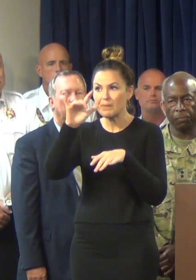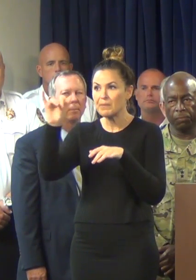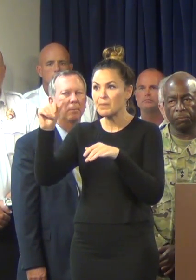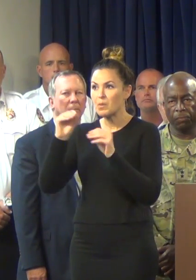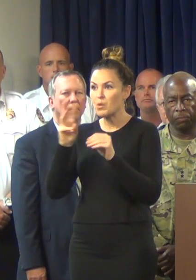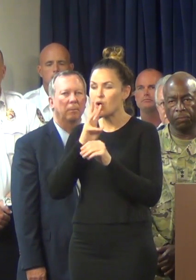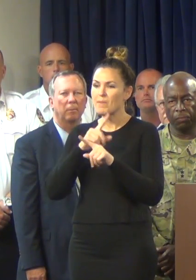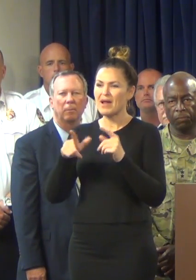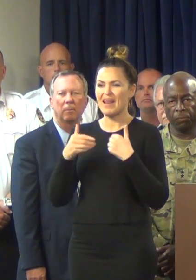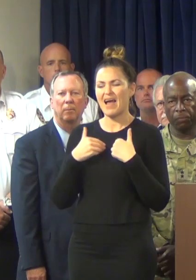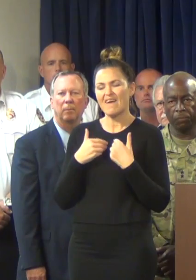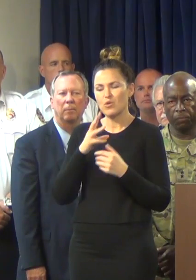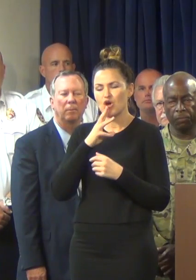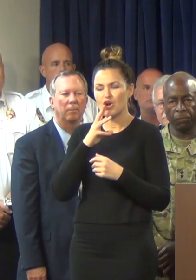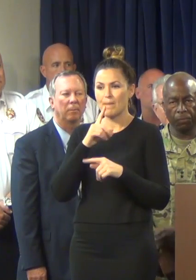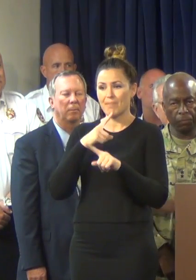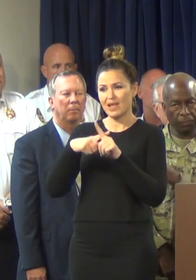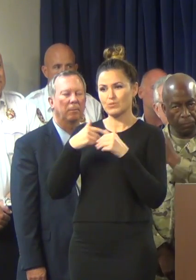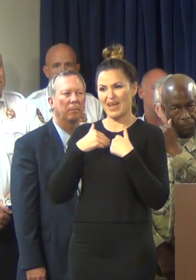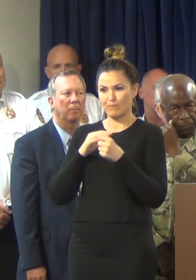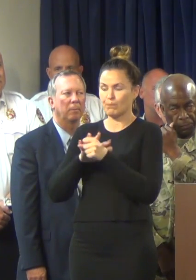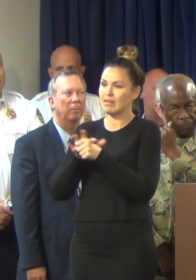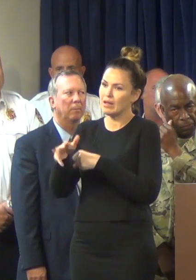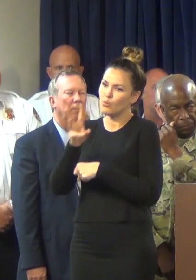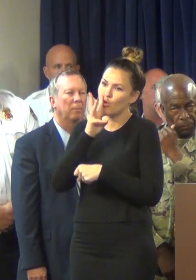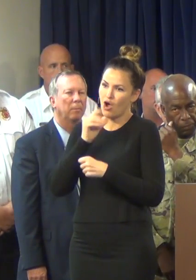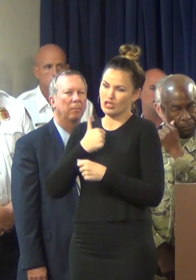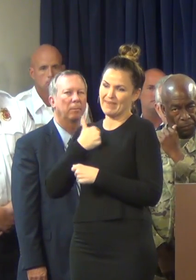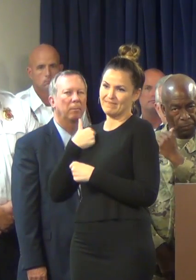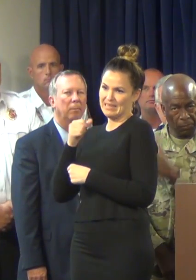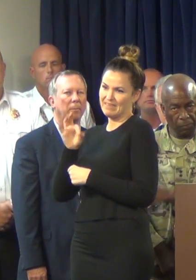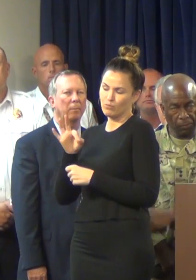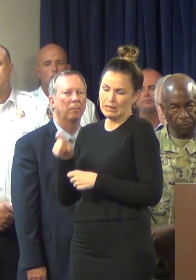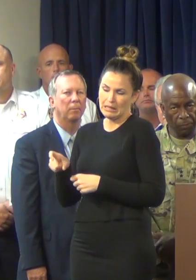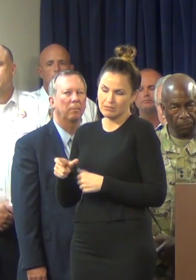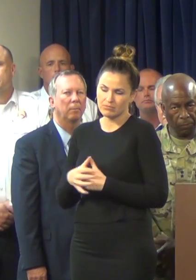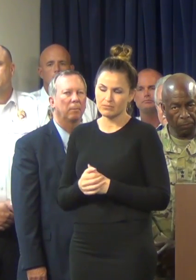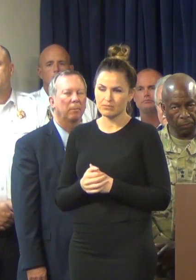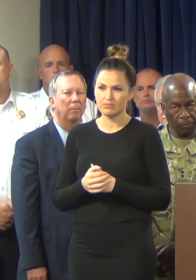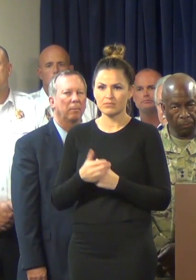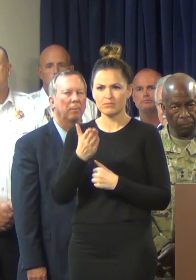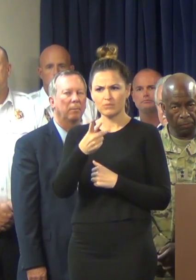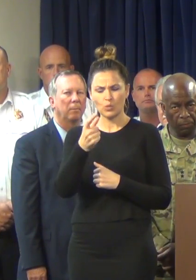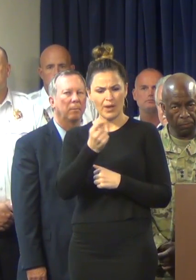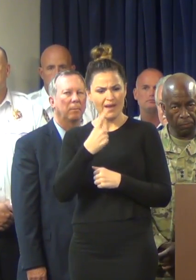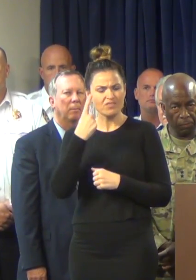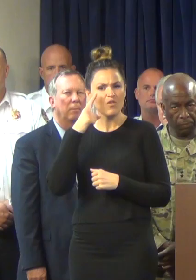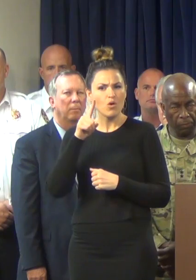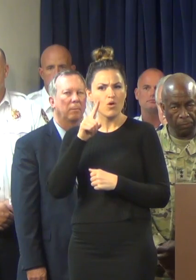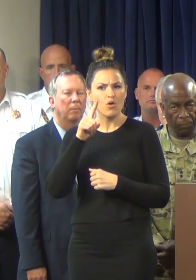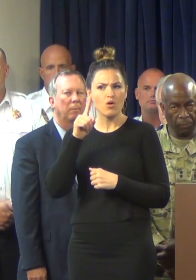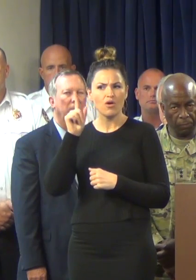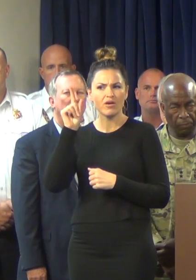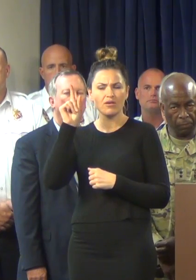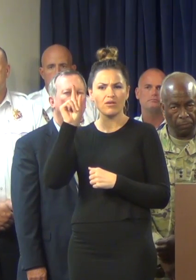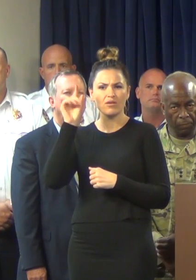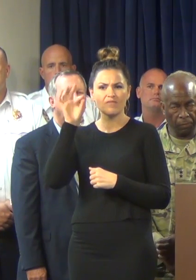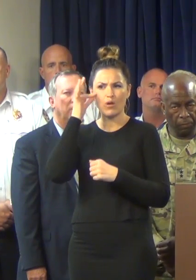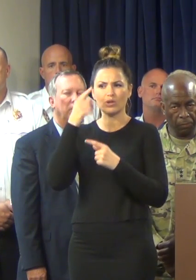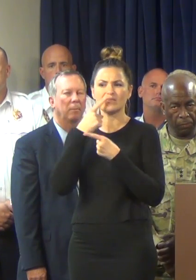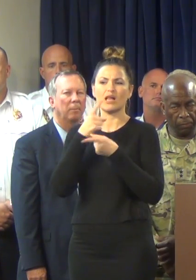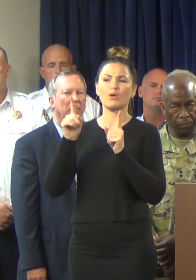up. I know you asked. And plus, we have plenty in store. We have plenty of water ourselves if we had it. You asked for the federal declaration